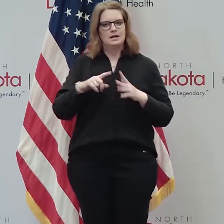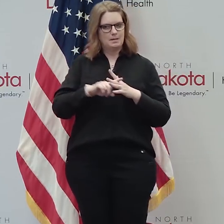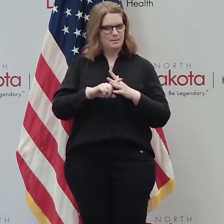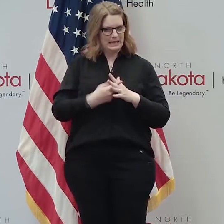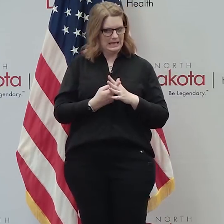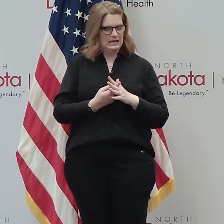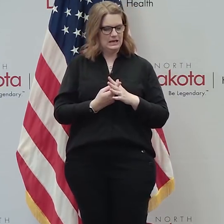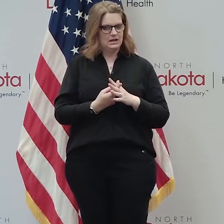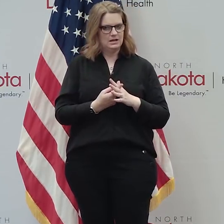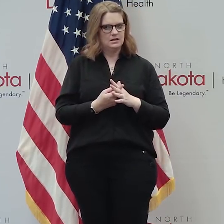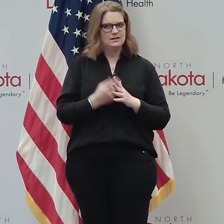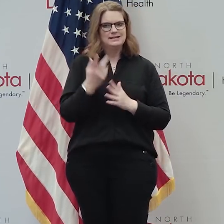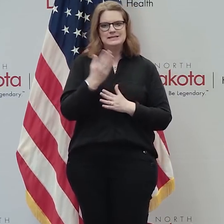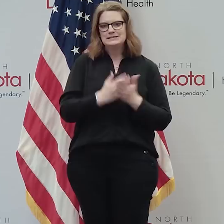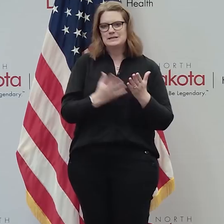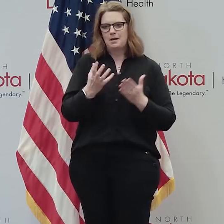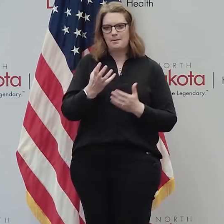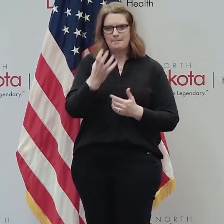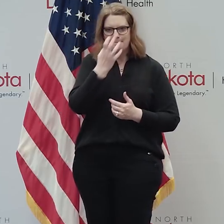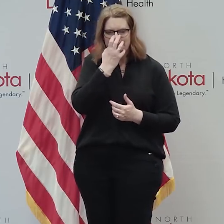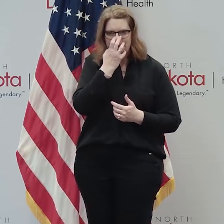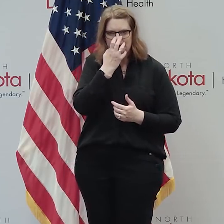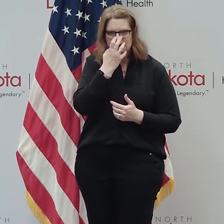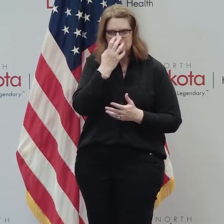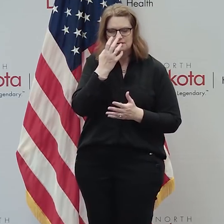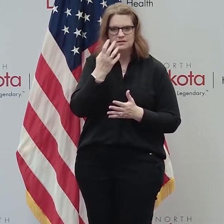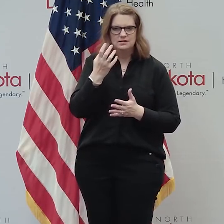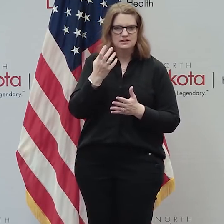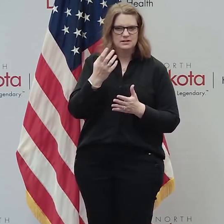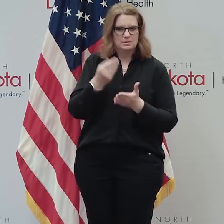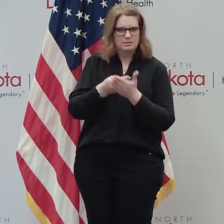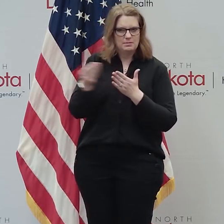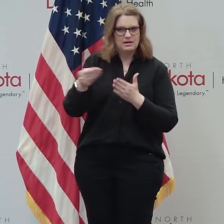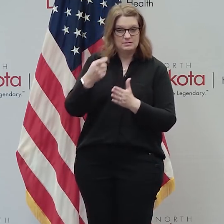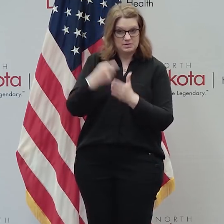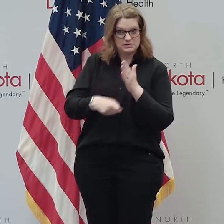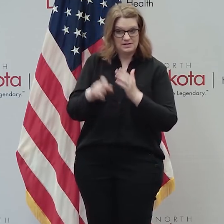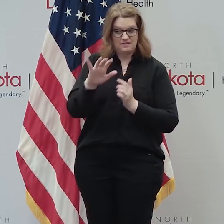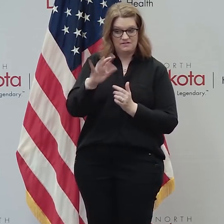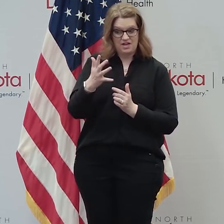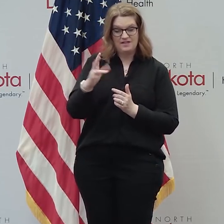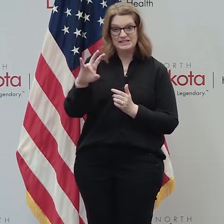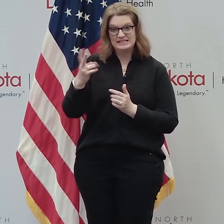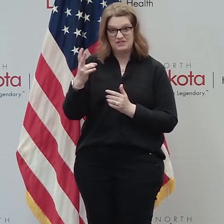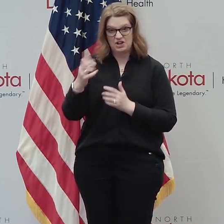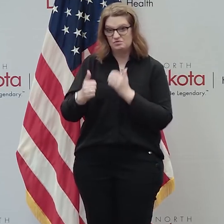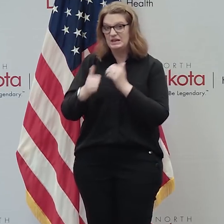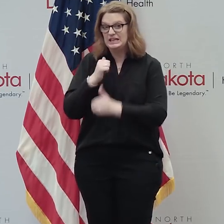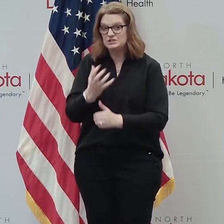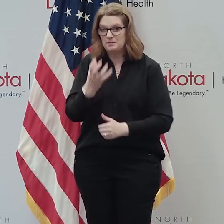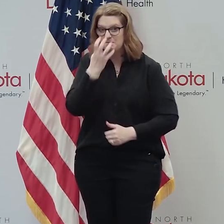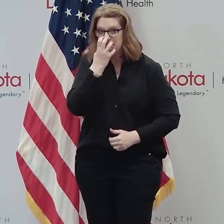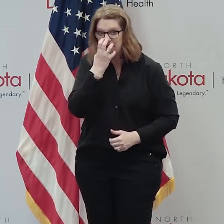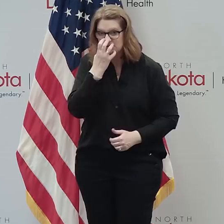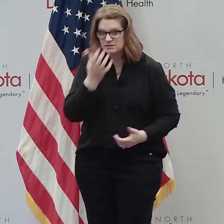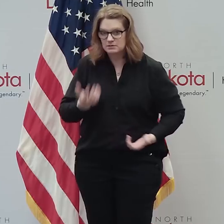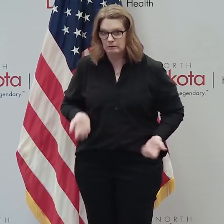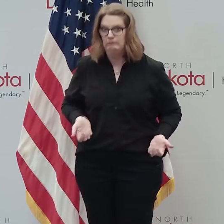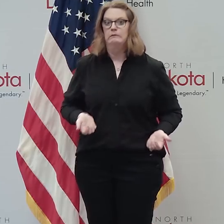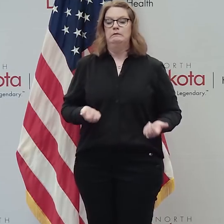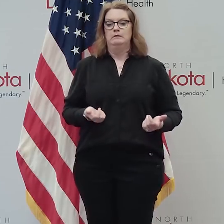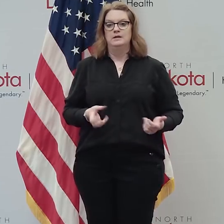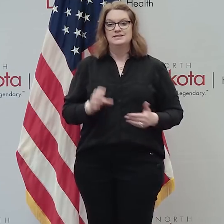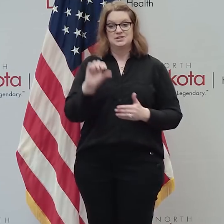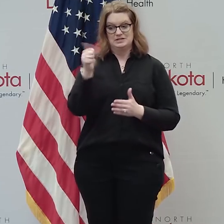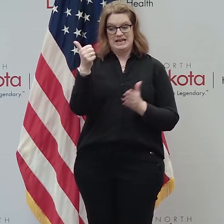mask purchases were being pricing was going up to $5 to $7 per mask. So at 10,000